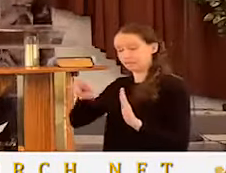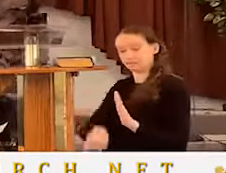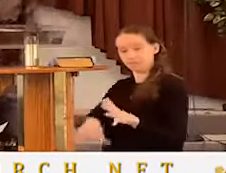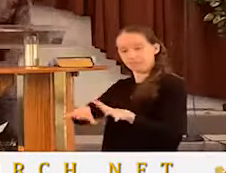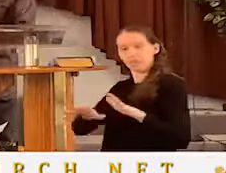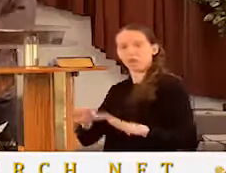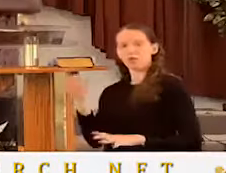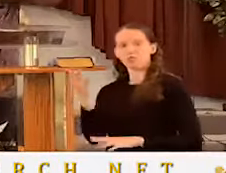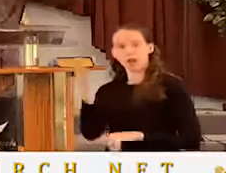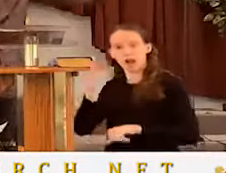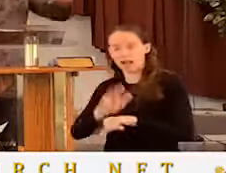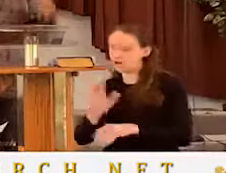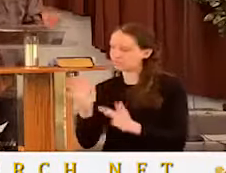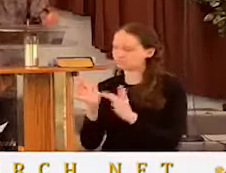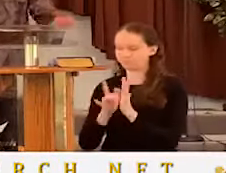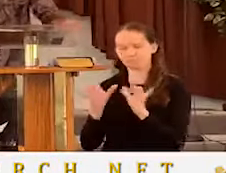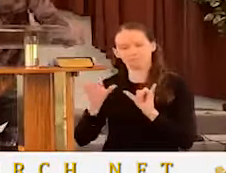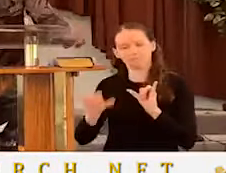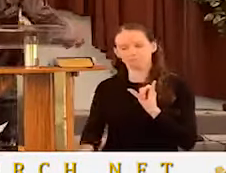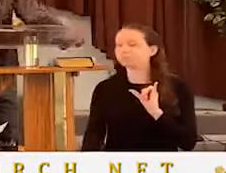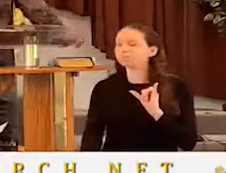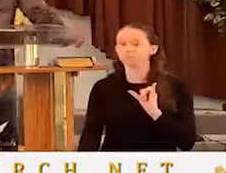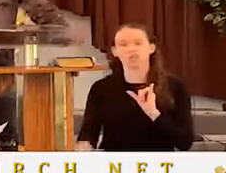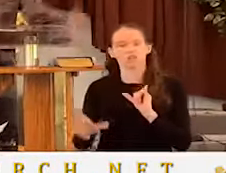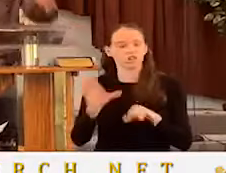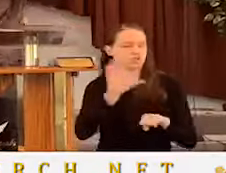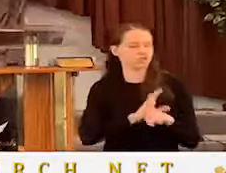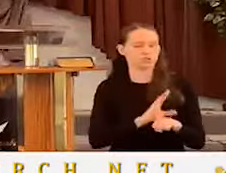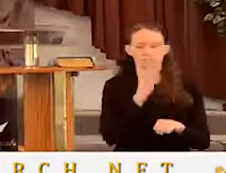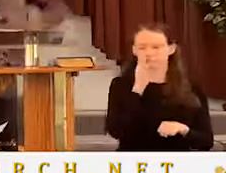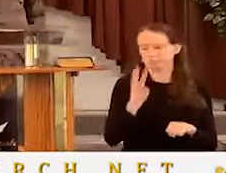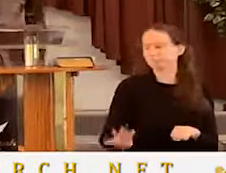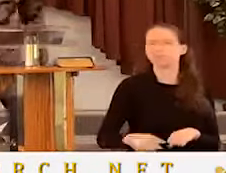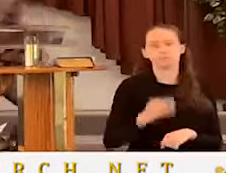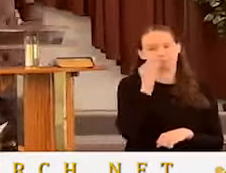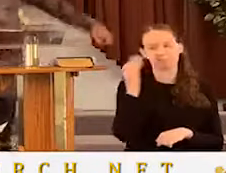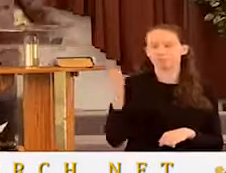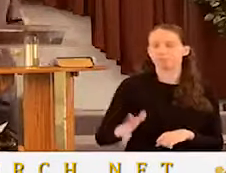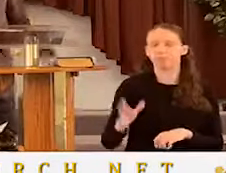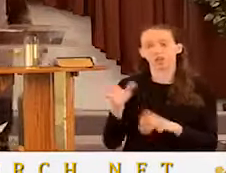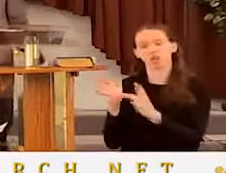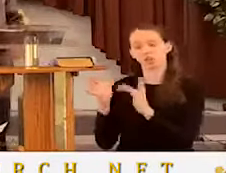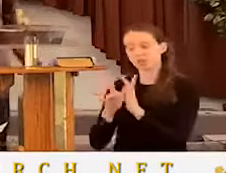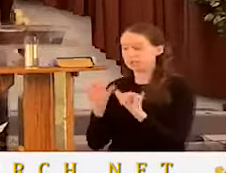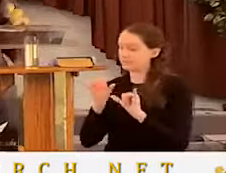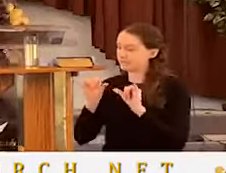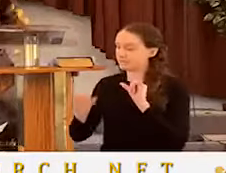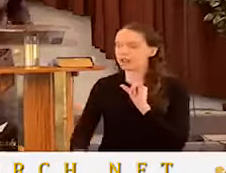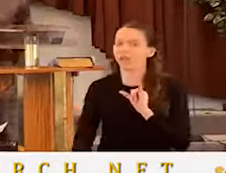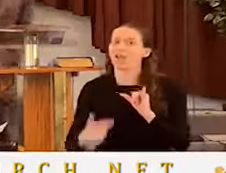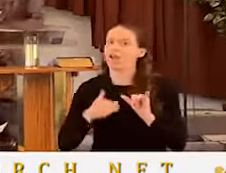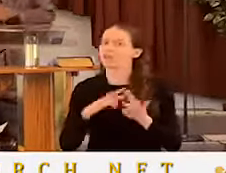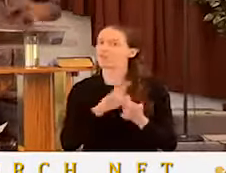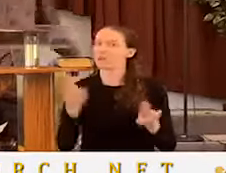Friday night. The church was still asleep. He stayed there.